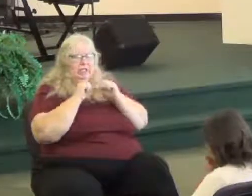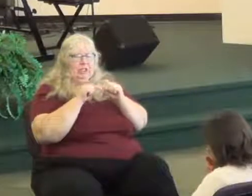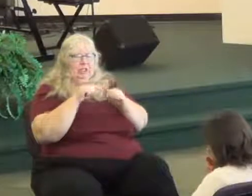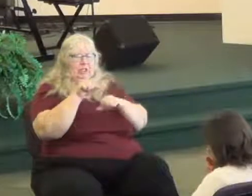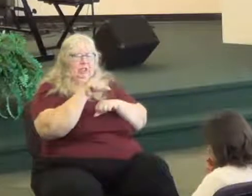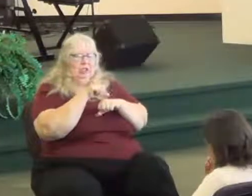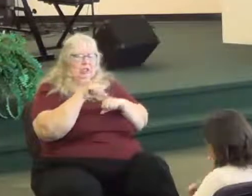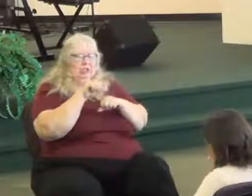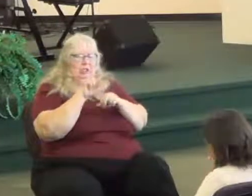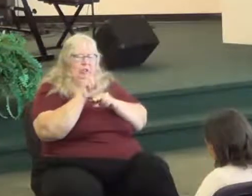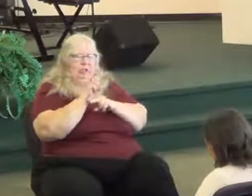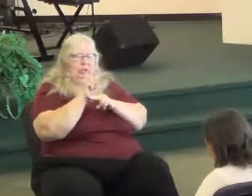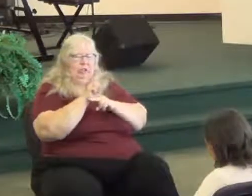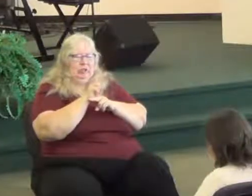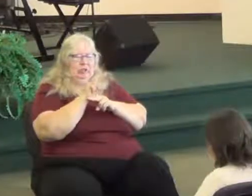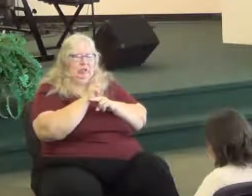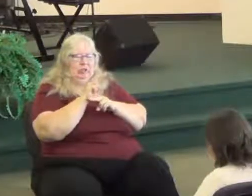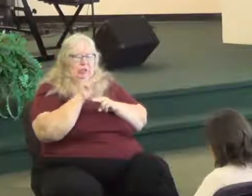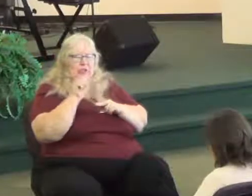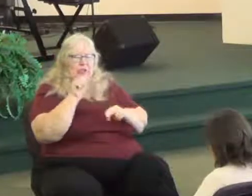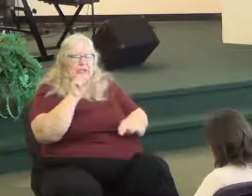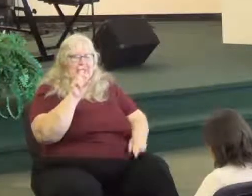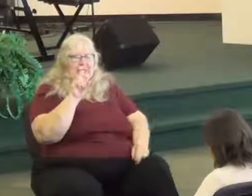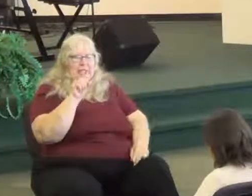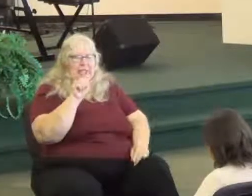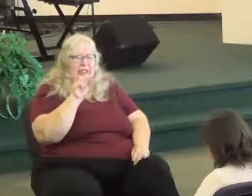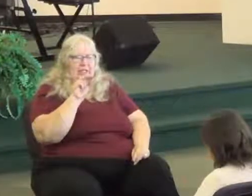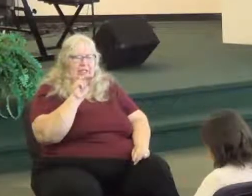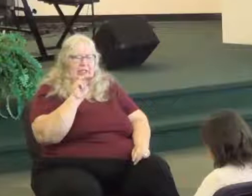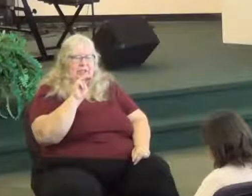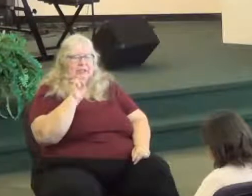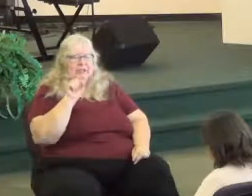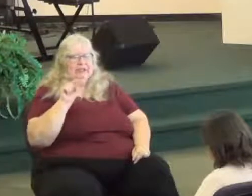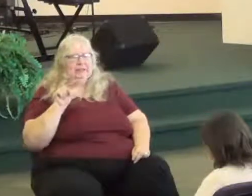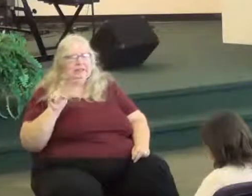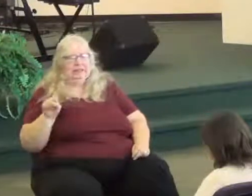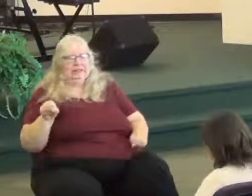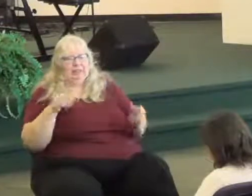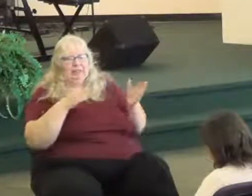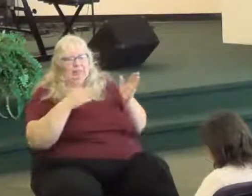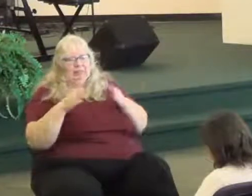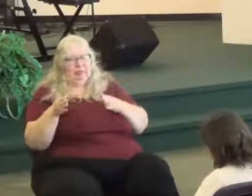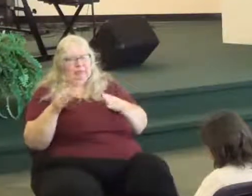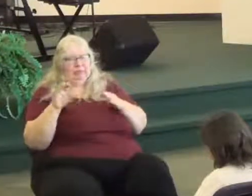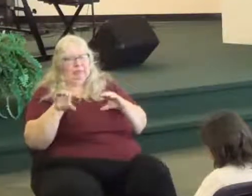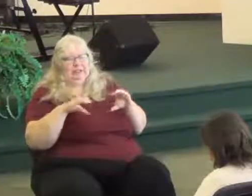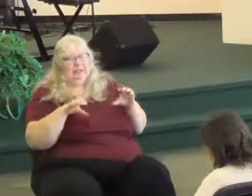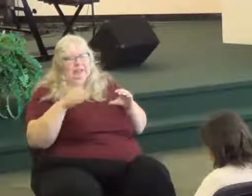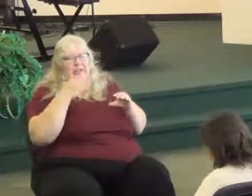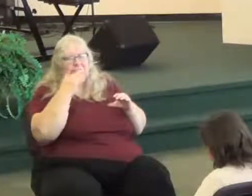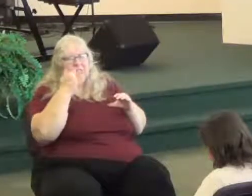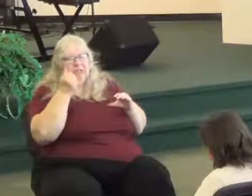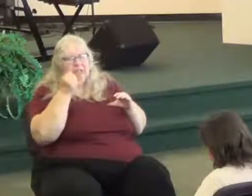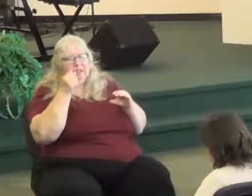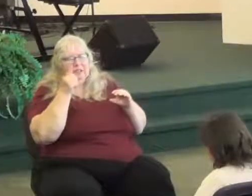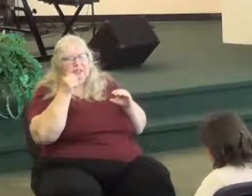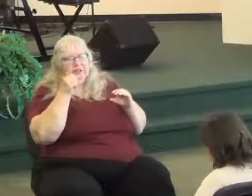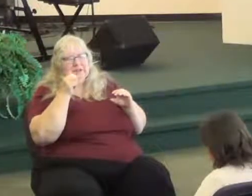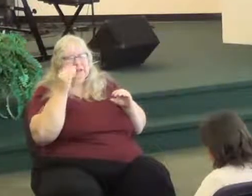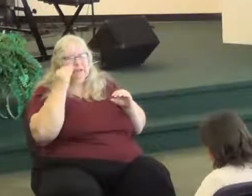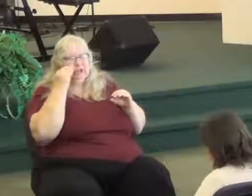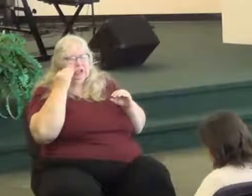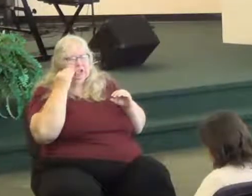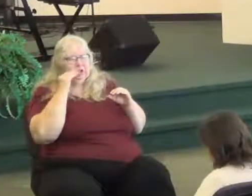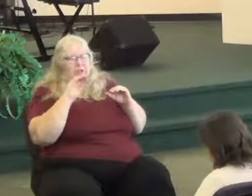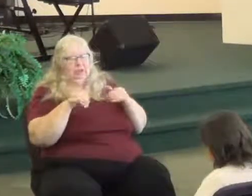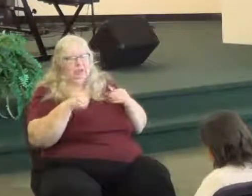use him. Lord, he's prepared. He's done the best he knows how to do what he does. And Lord, we